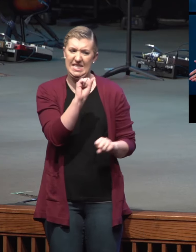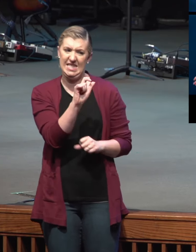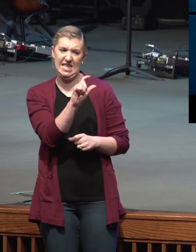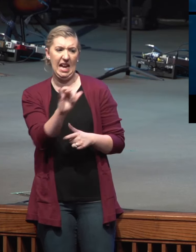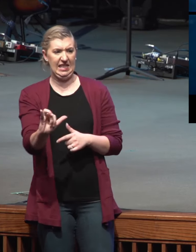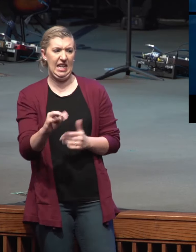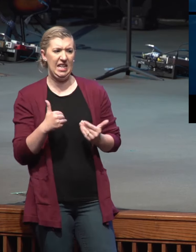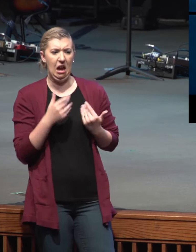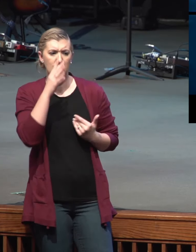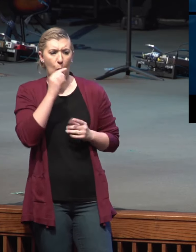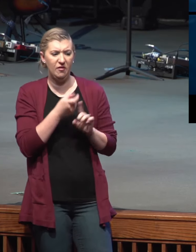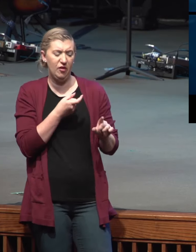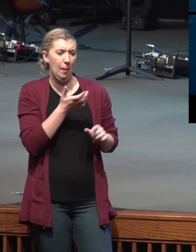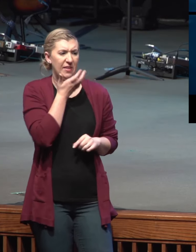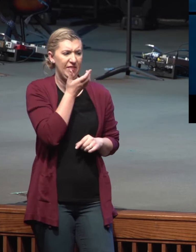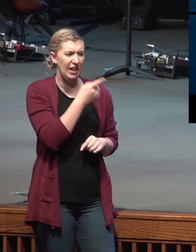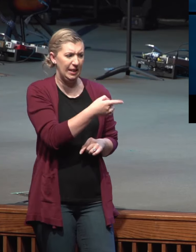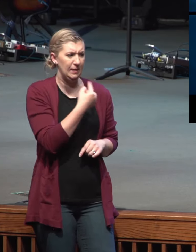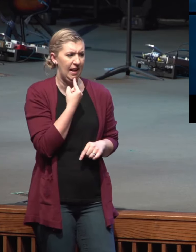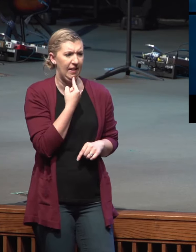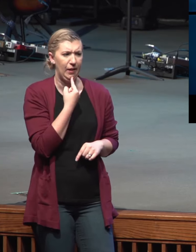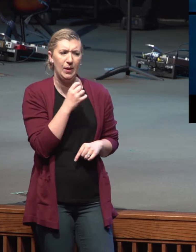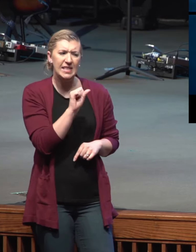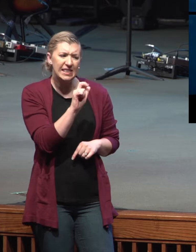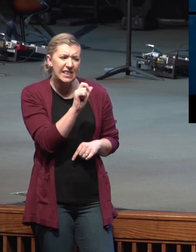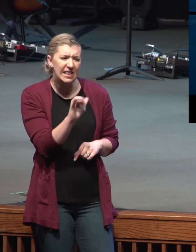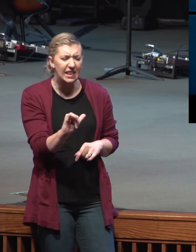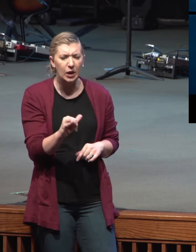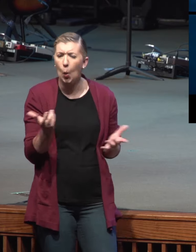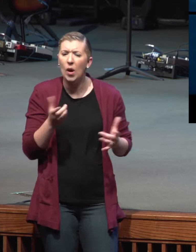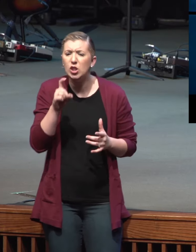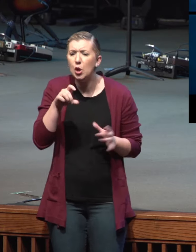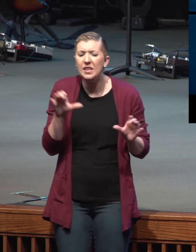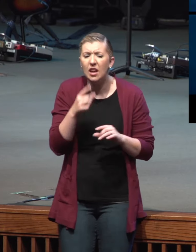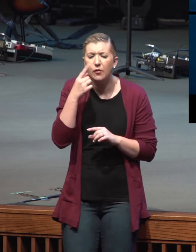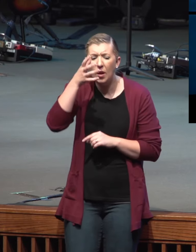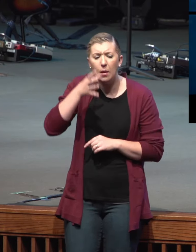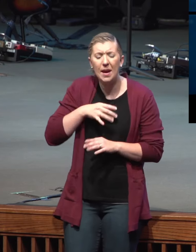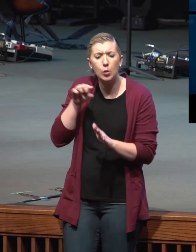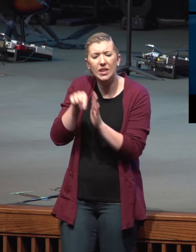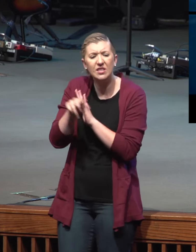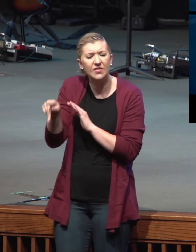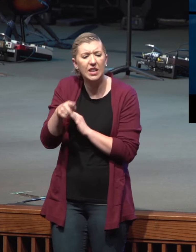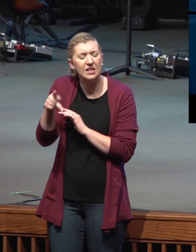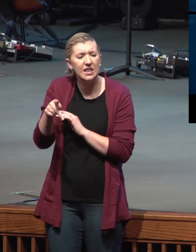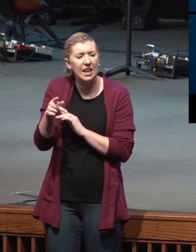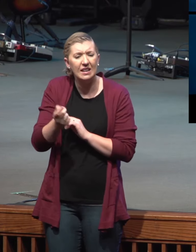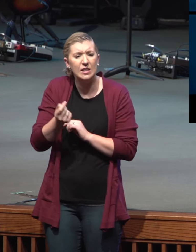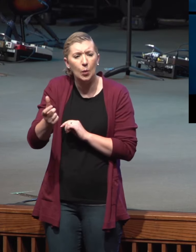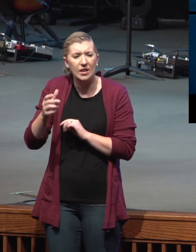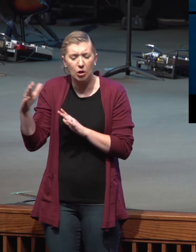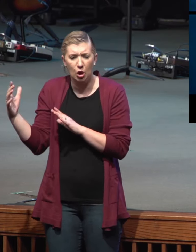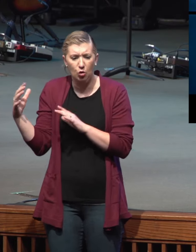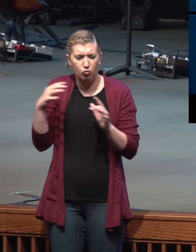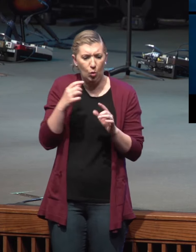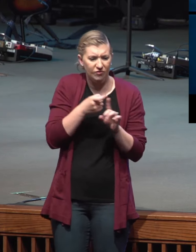for a young boy from the field to say. He goes, what shall be done for the man who kills the Philistine and takes away the reproach from